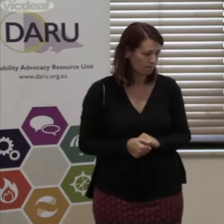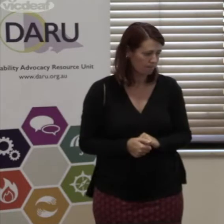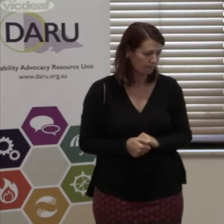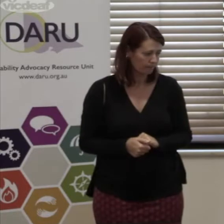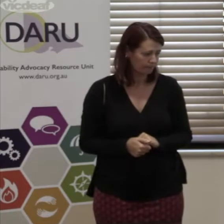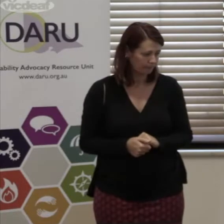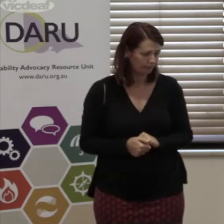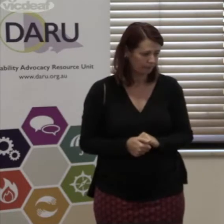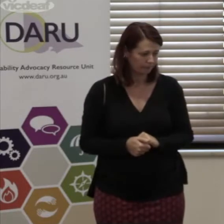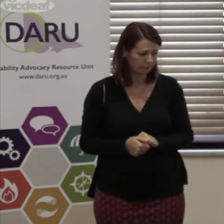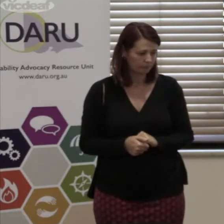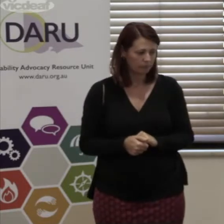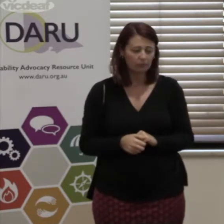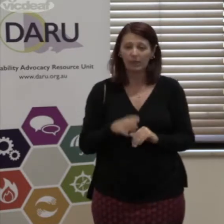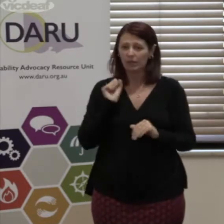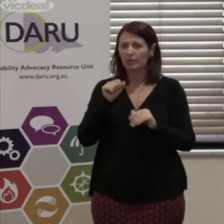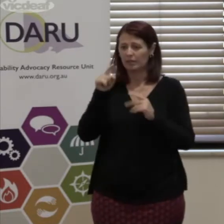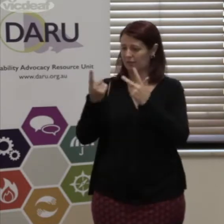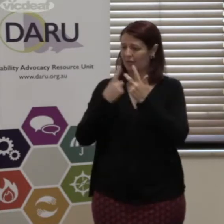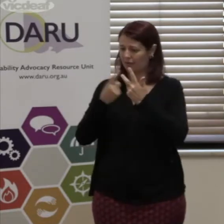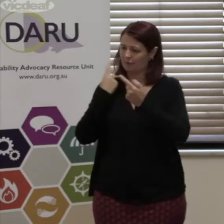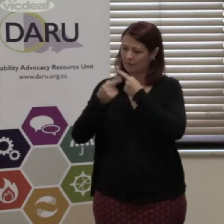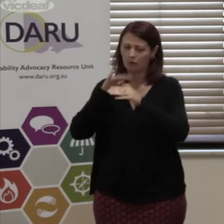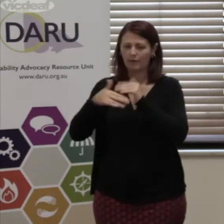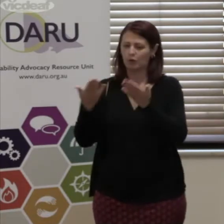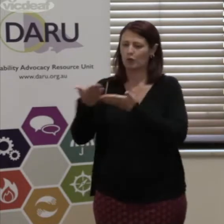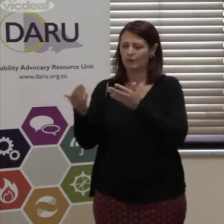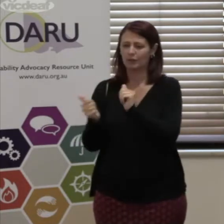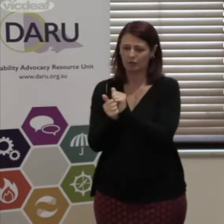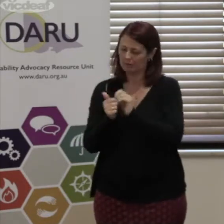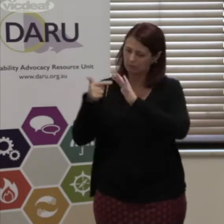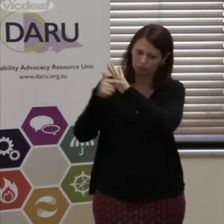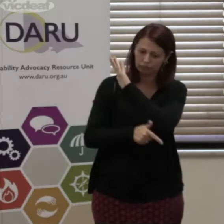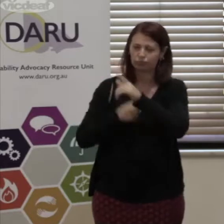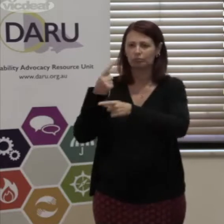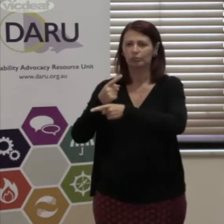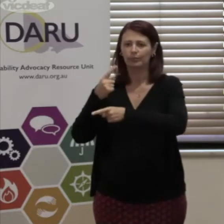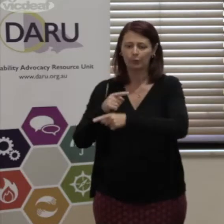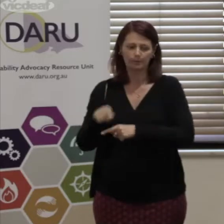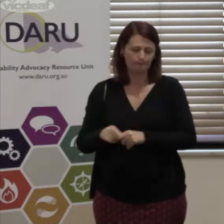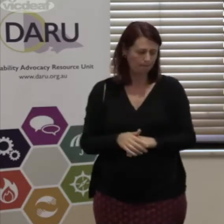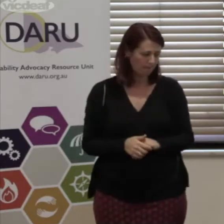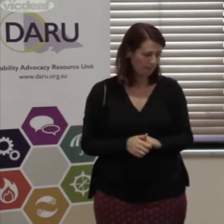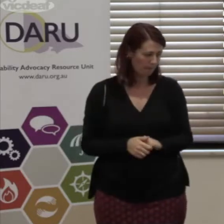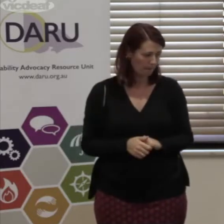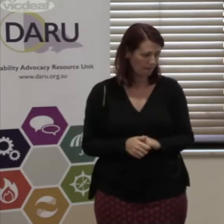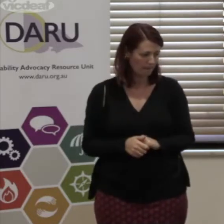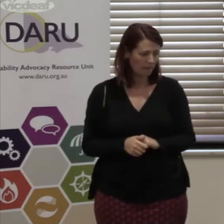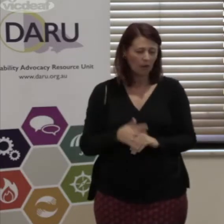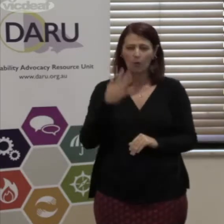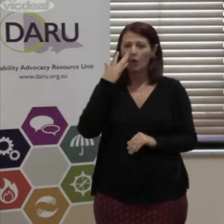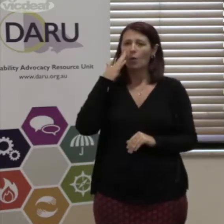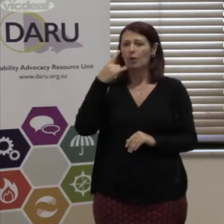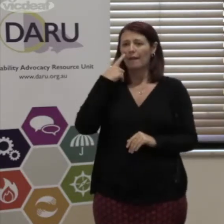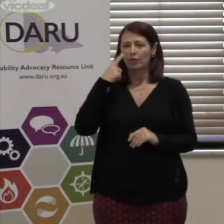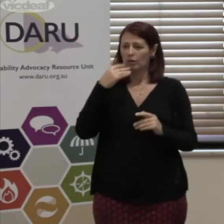And then there's a whole lot of information about service agreements, and we get into the detail there. So when you look at the price guide,